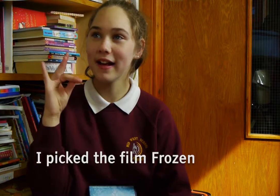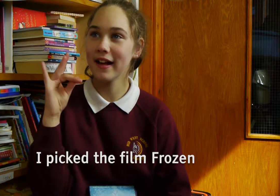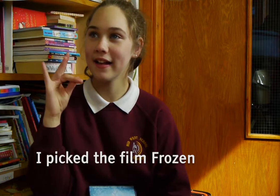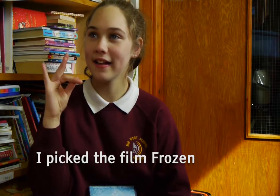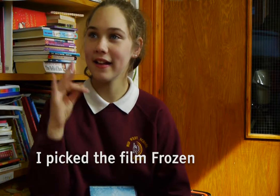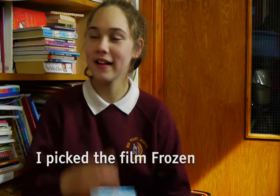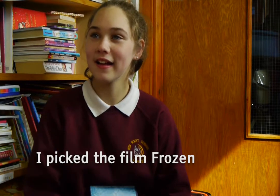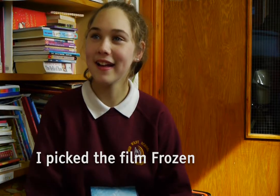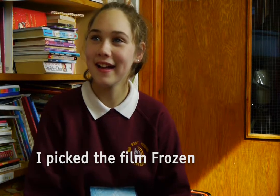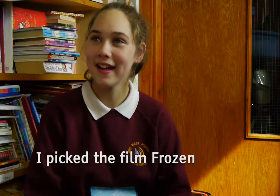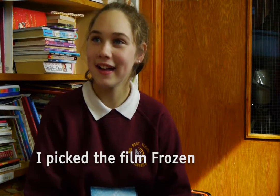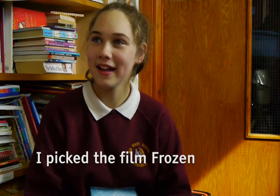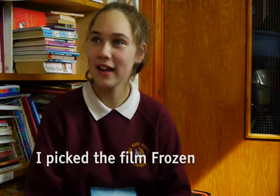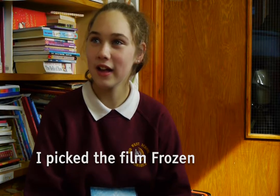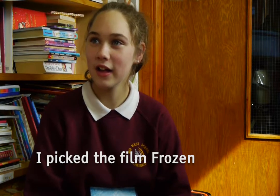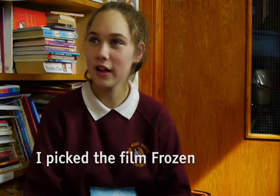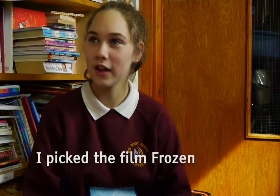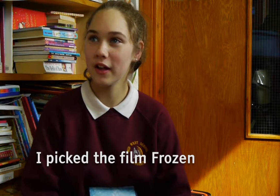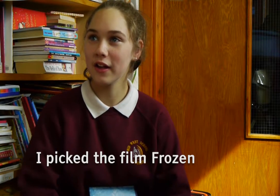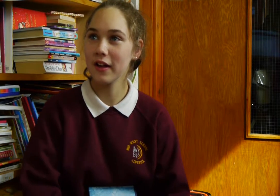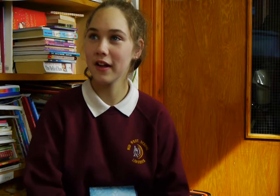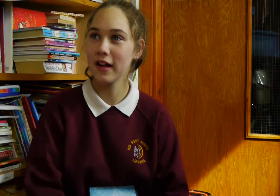I picked the film Frozen.